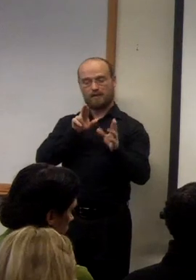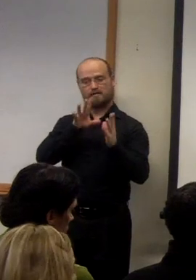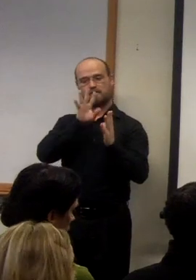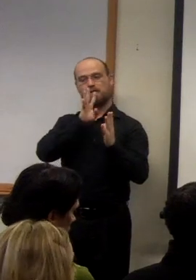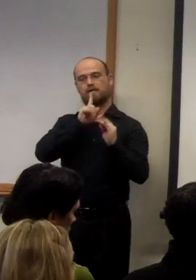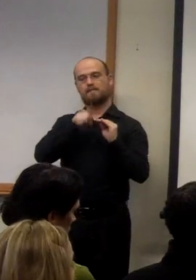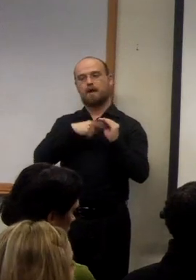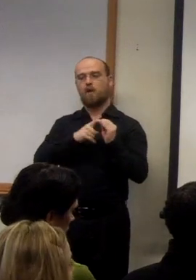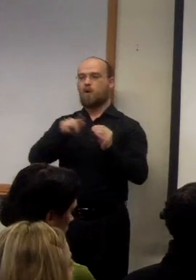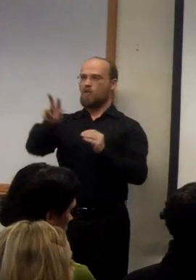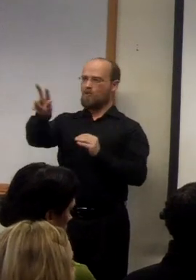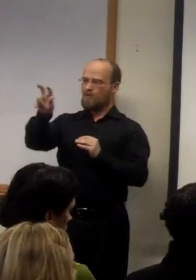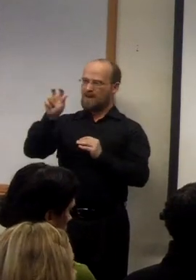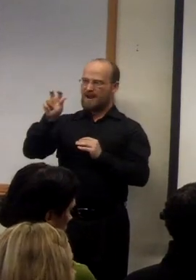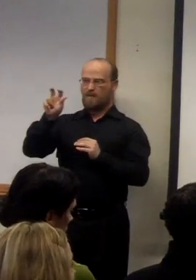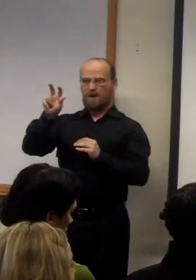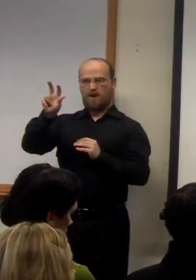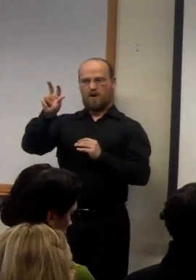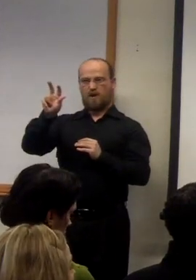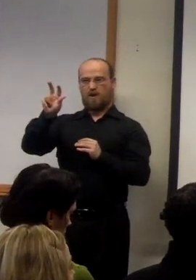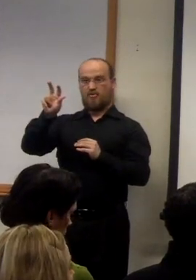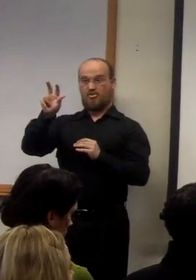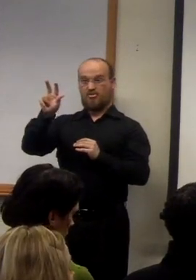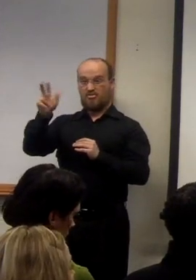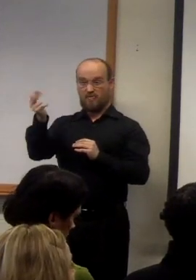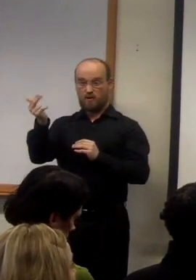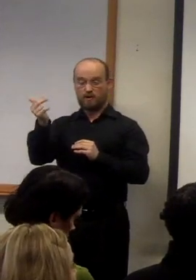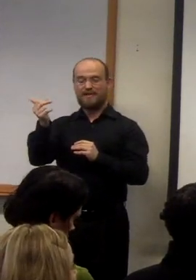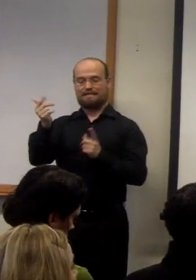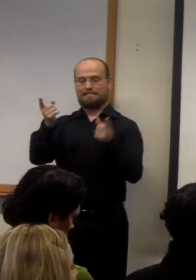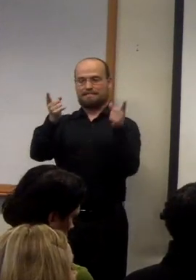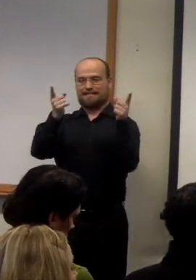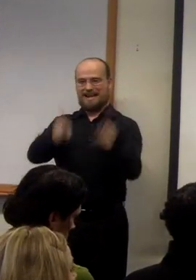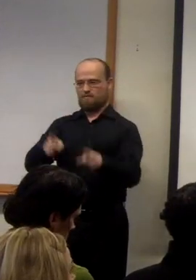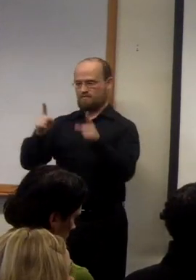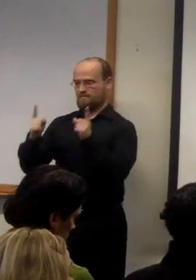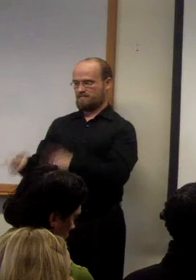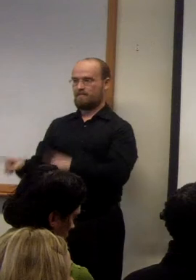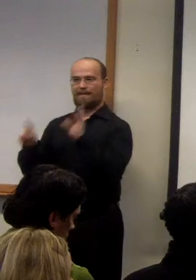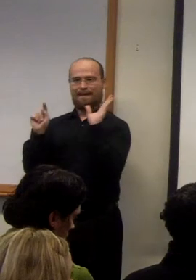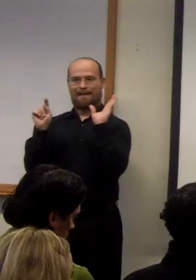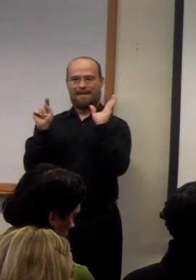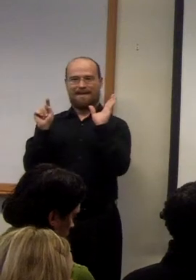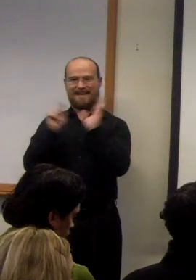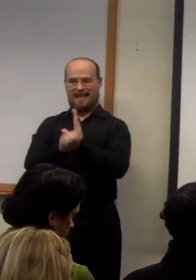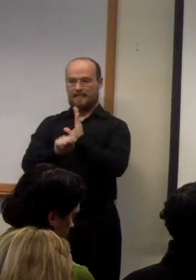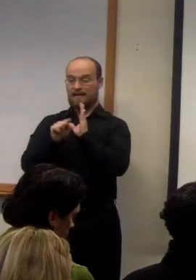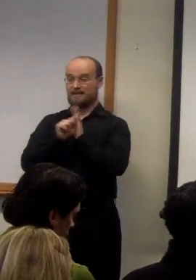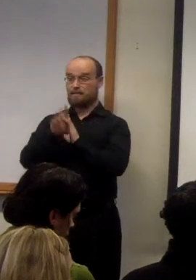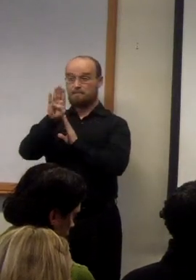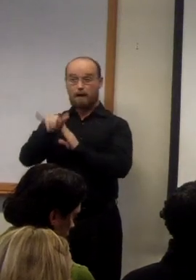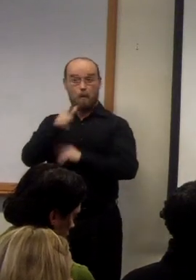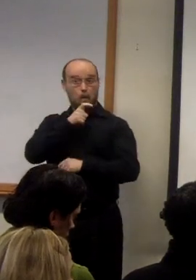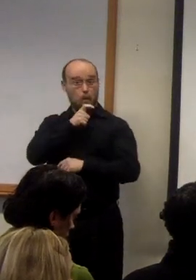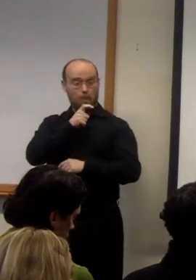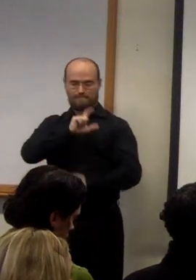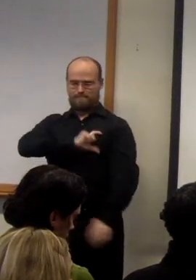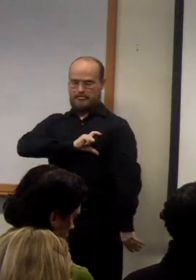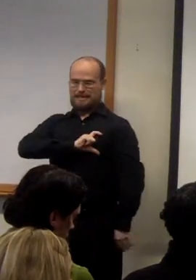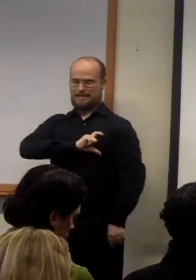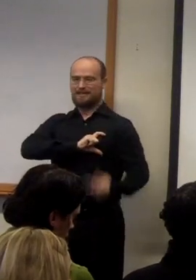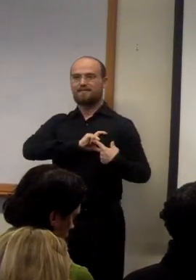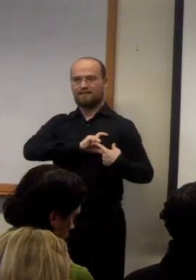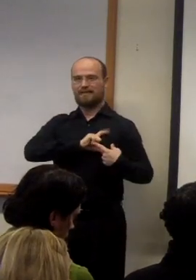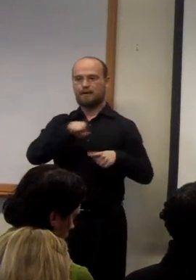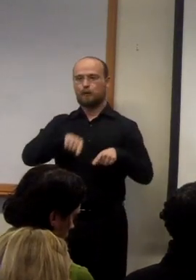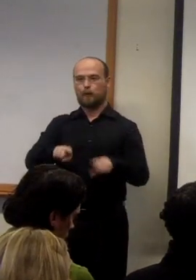313 instances of extrajudicial killings by the police in 2012 of